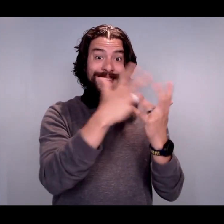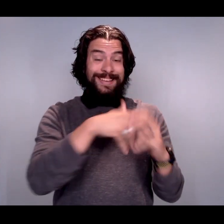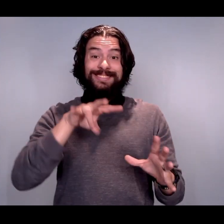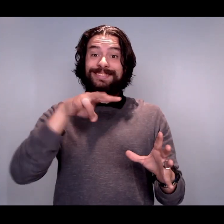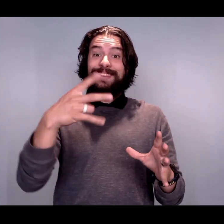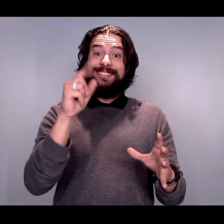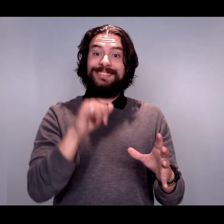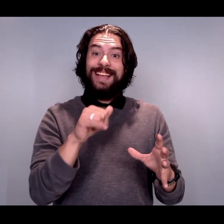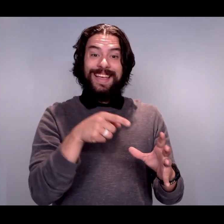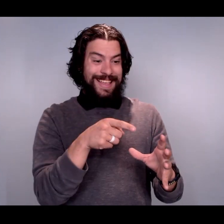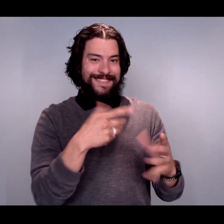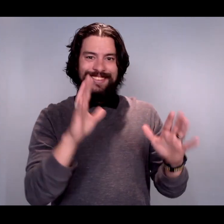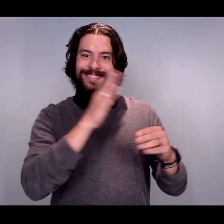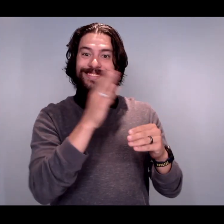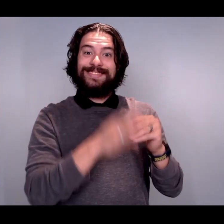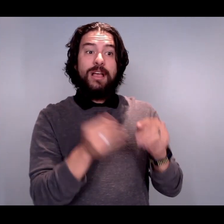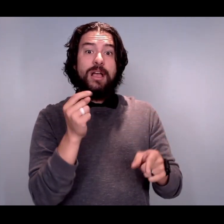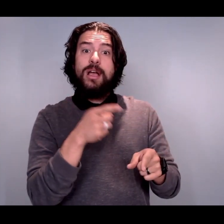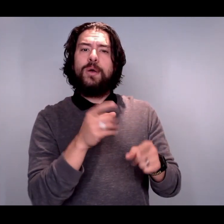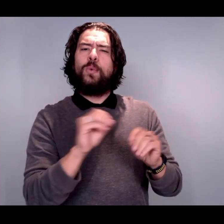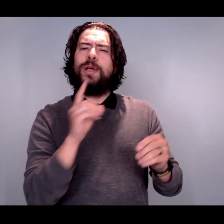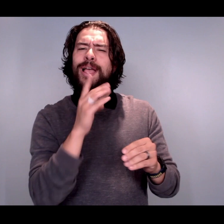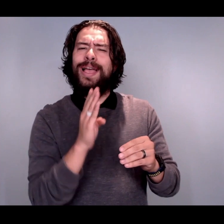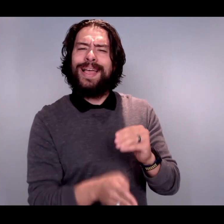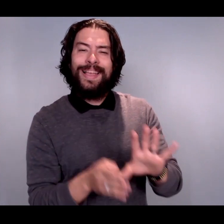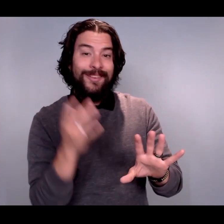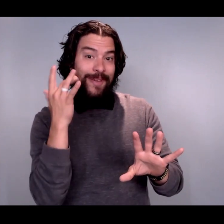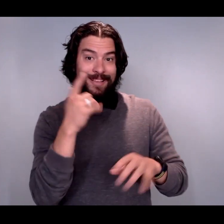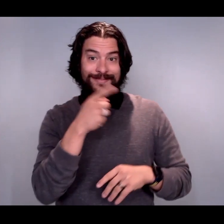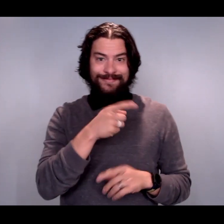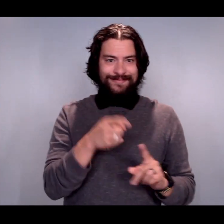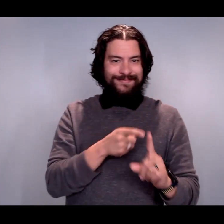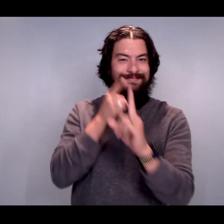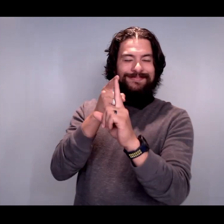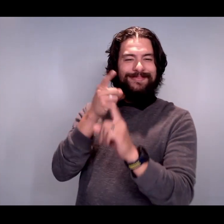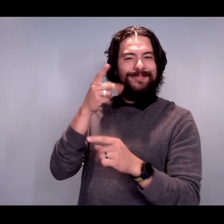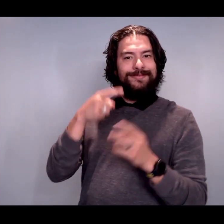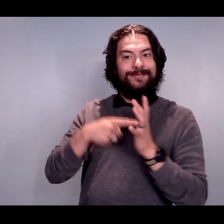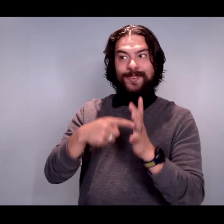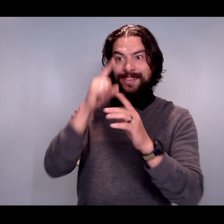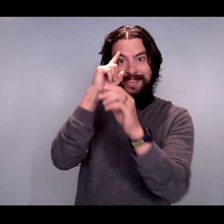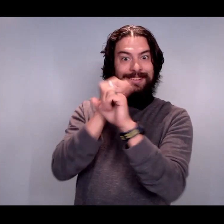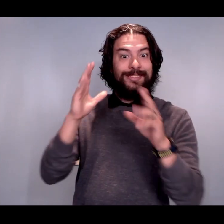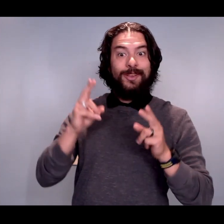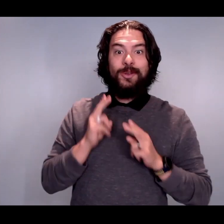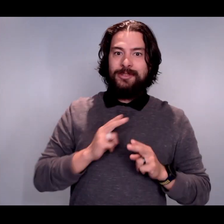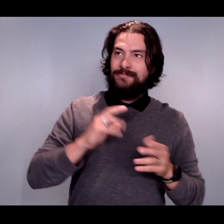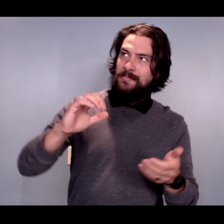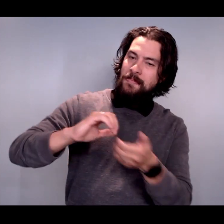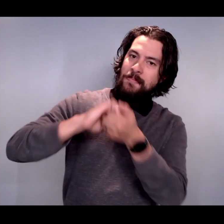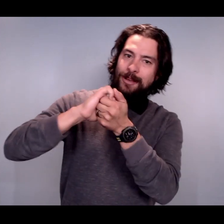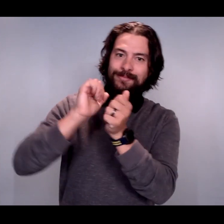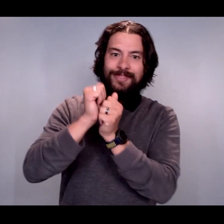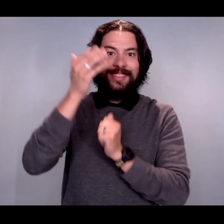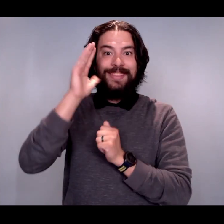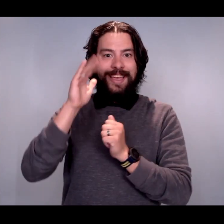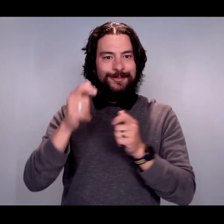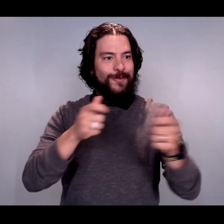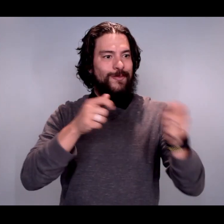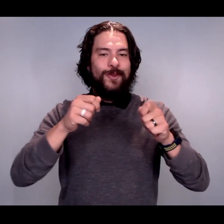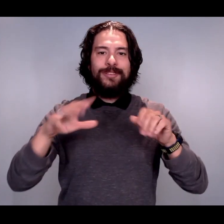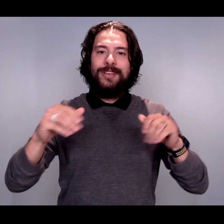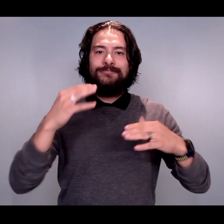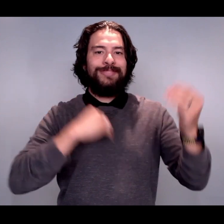it has no end. That's because it's pointing to the ideal of humans partnering with God in his rule and rest. All of